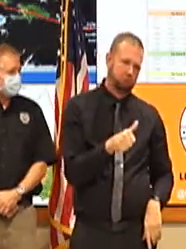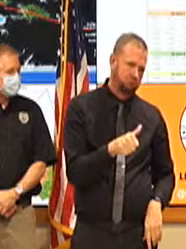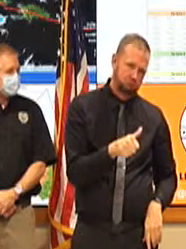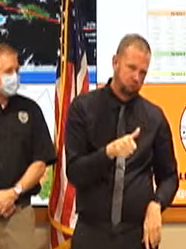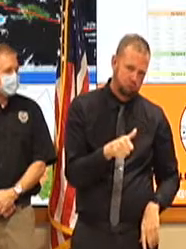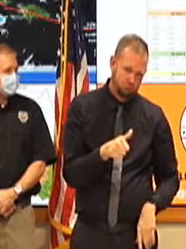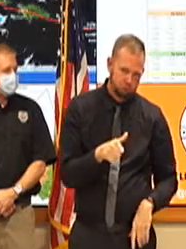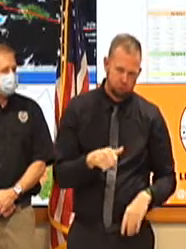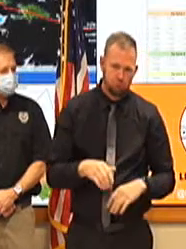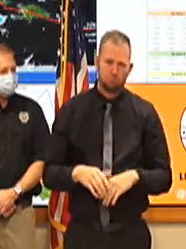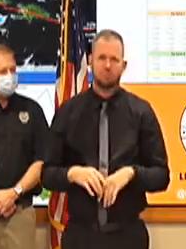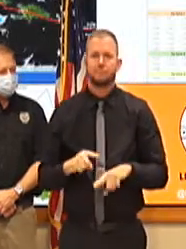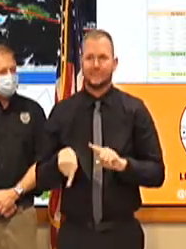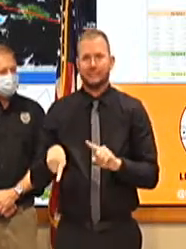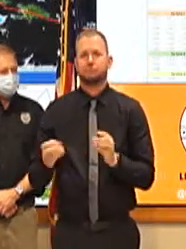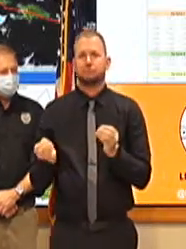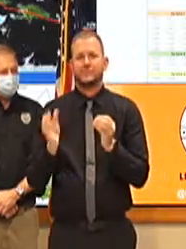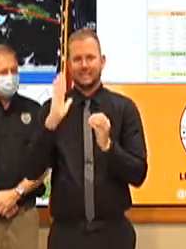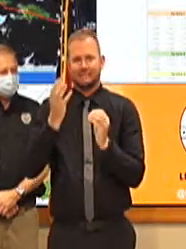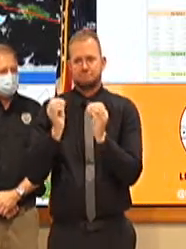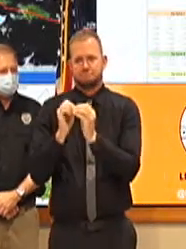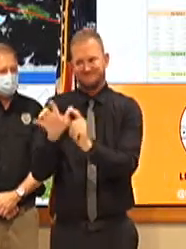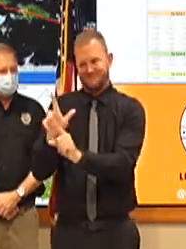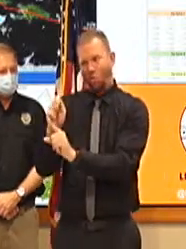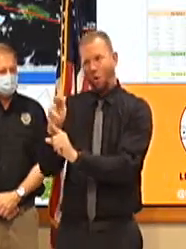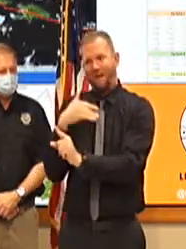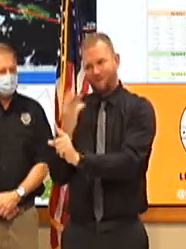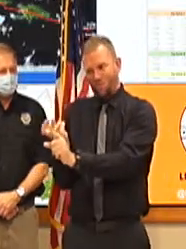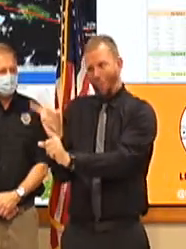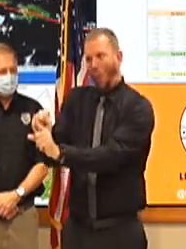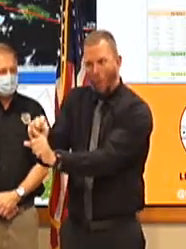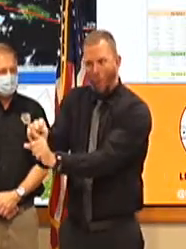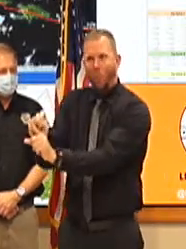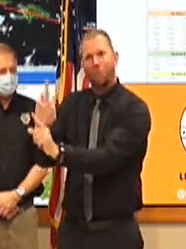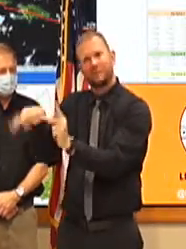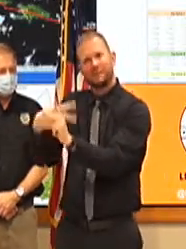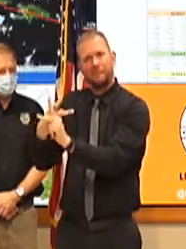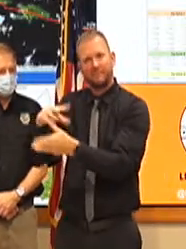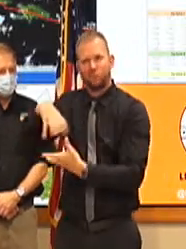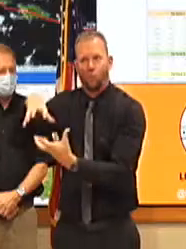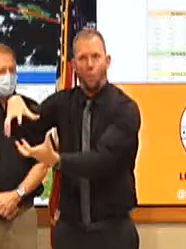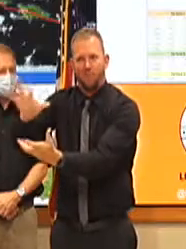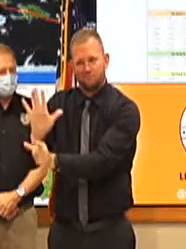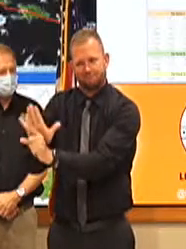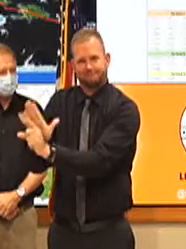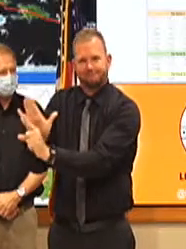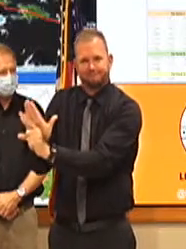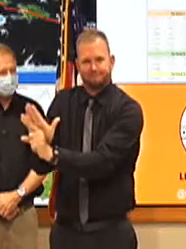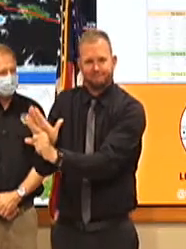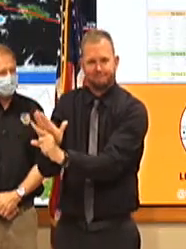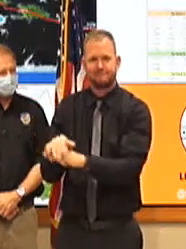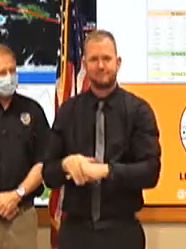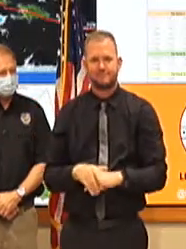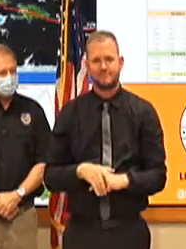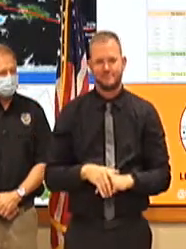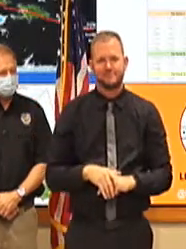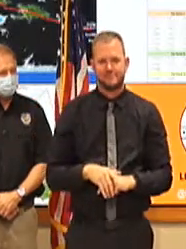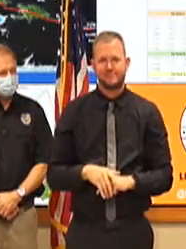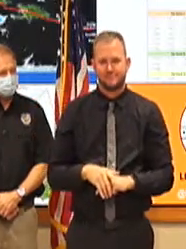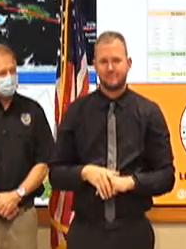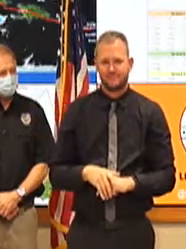who were around during Hurricane Ike in 2008, we remember when Hurricane Ike came